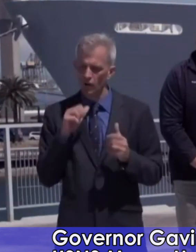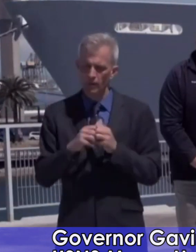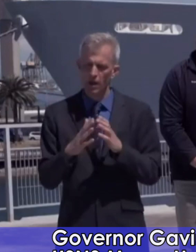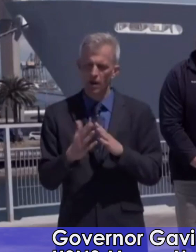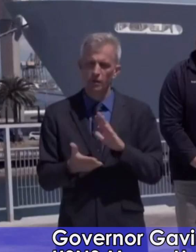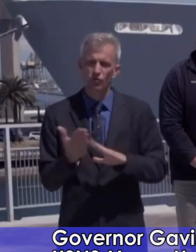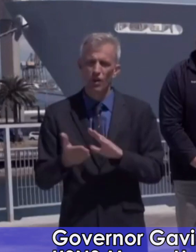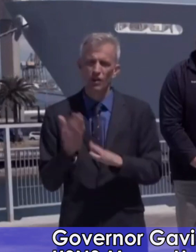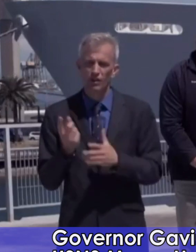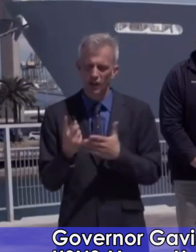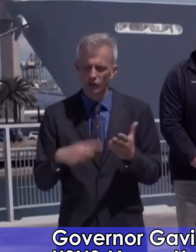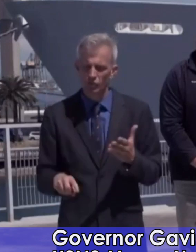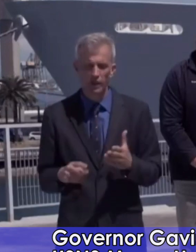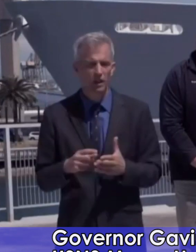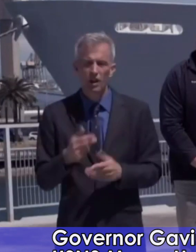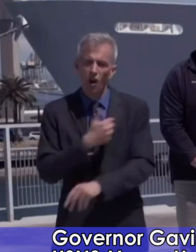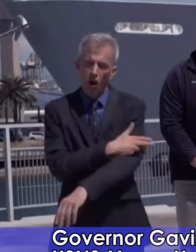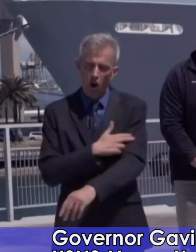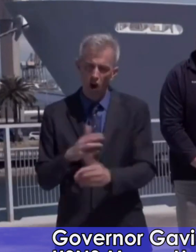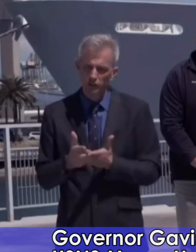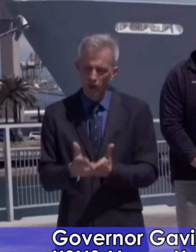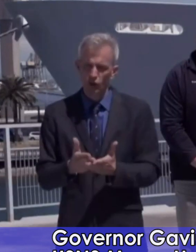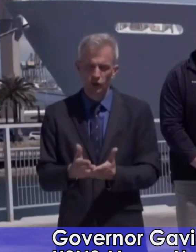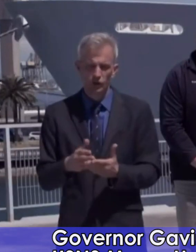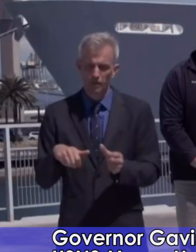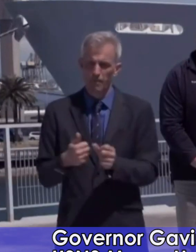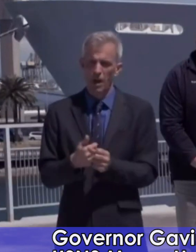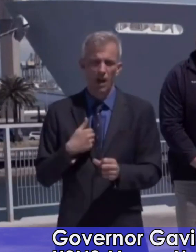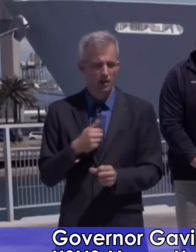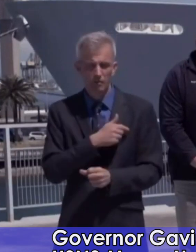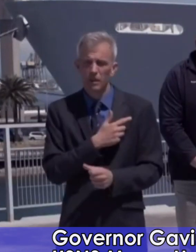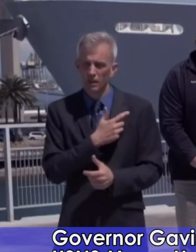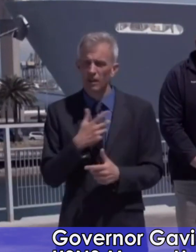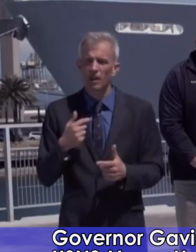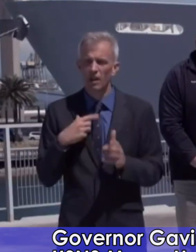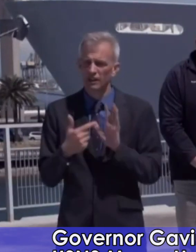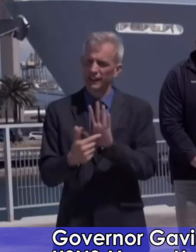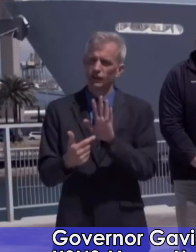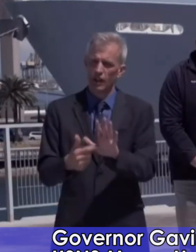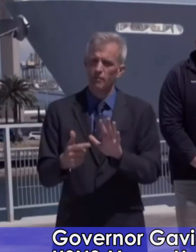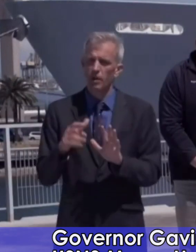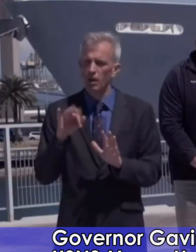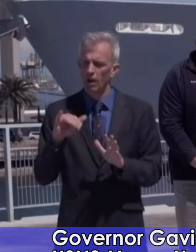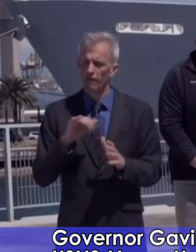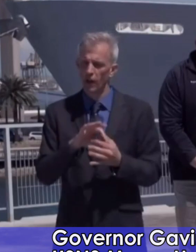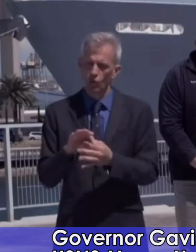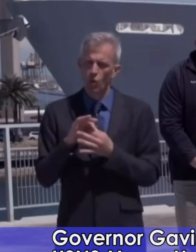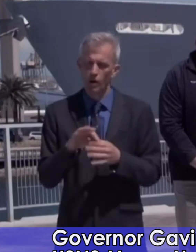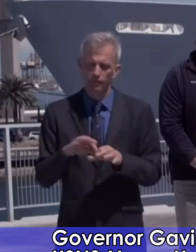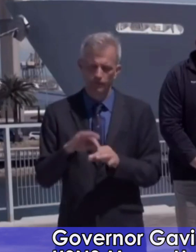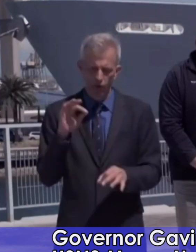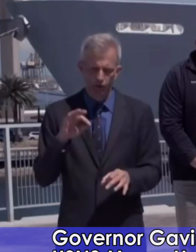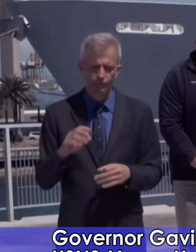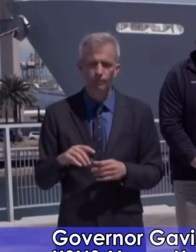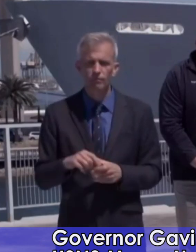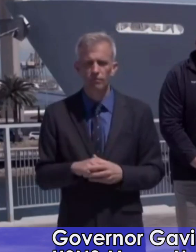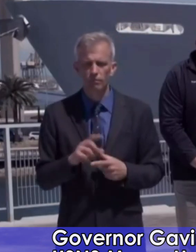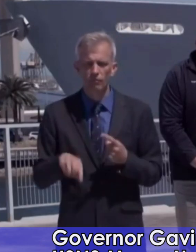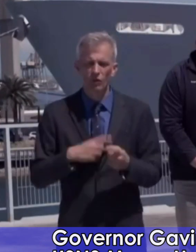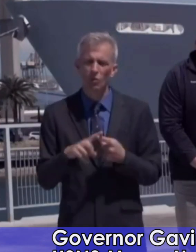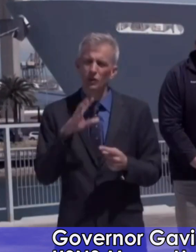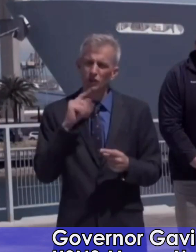next week. The Mercy are just examples specifically of that collaboration and that cooperative spirit. When it comes to